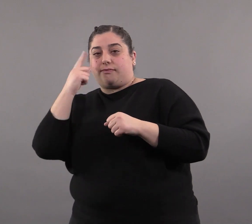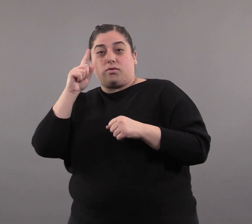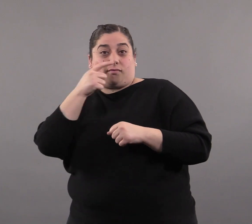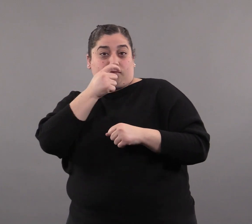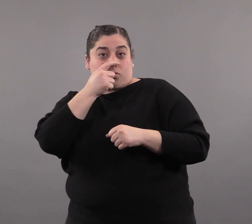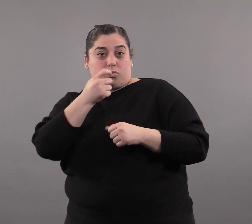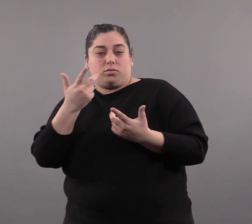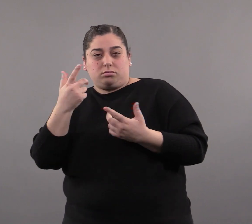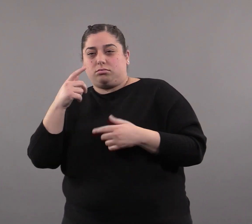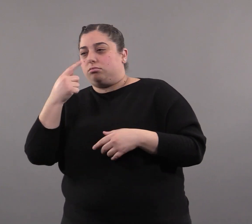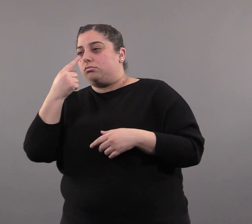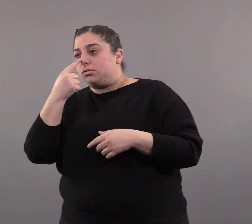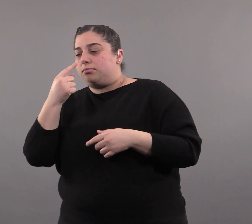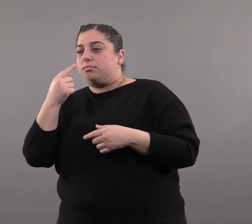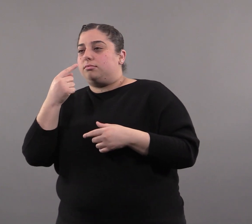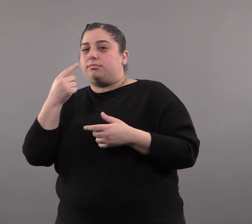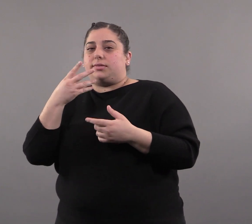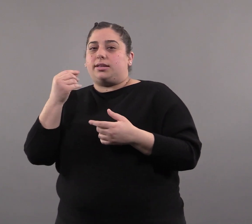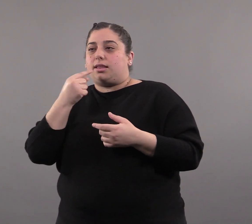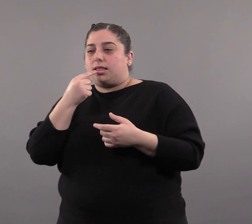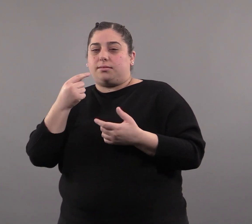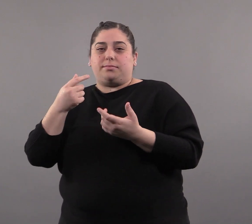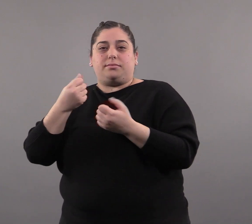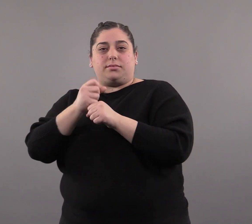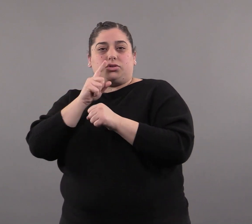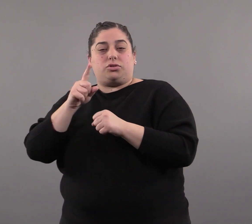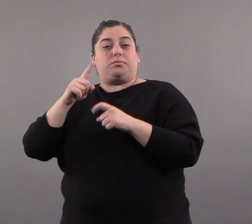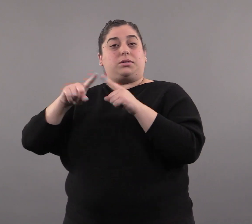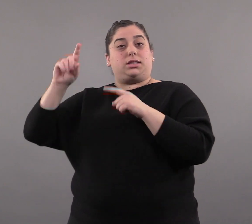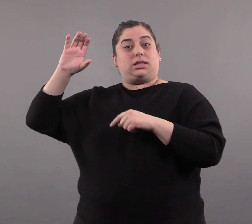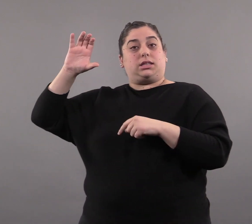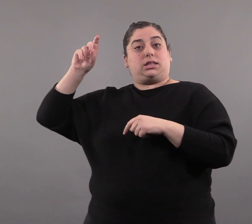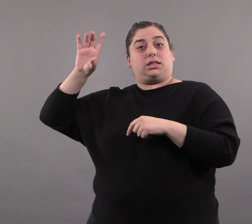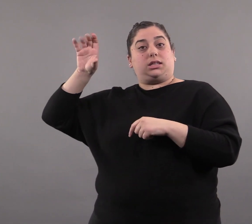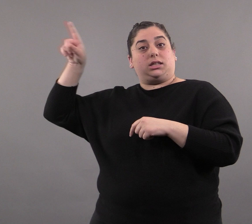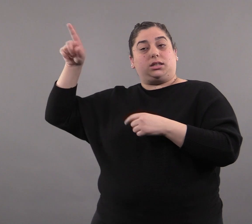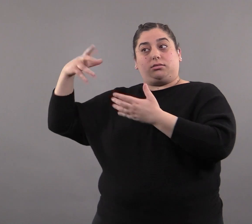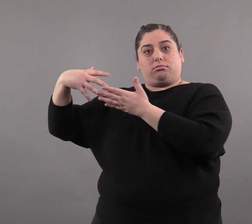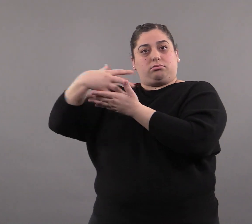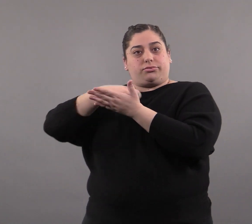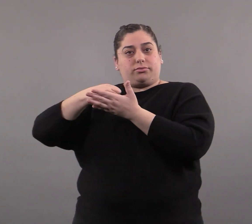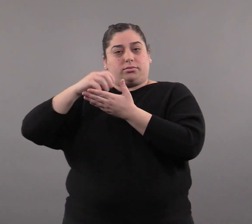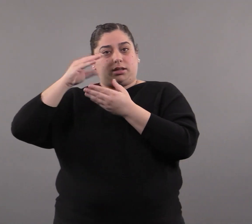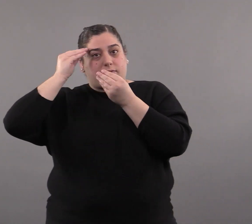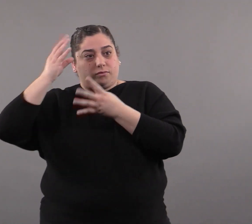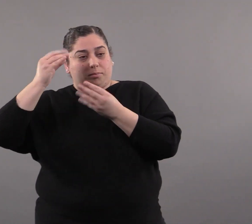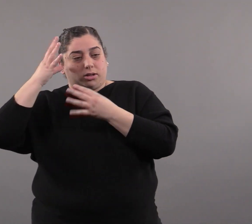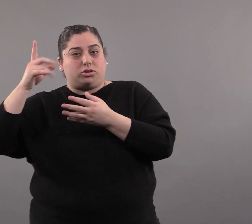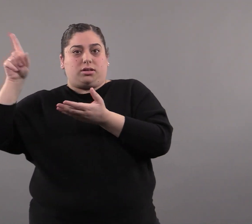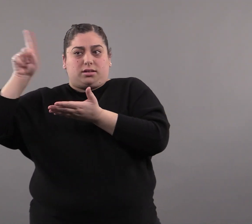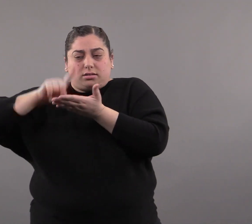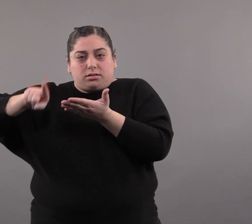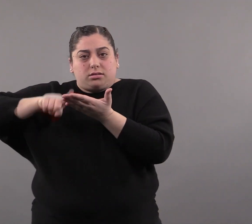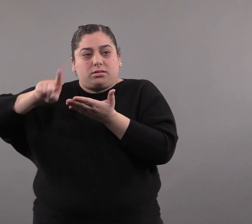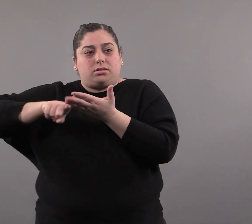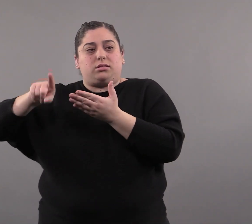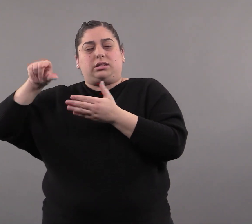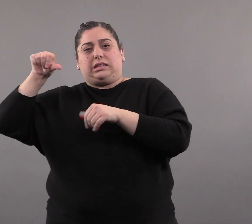how there is constantly evolving guidance and refined guidance as new information and new science comes in. And as we learn